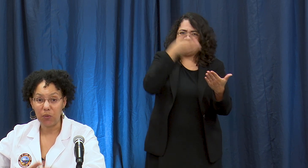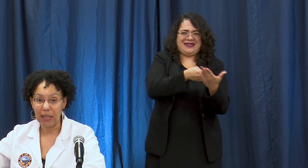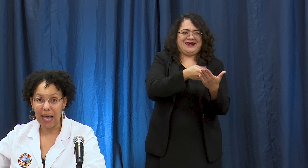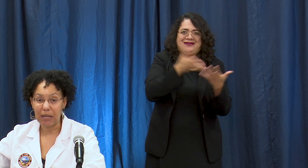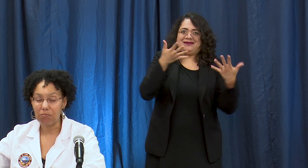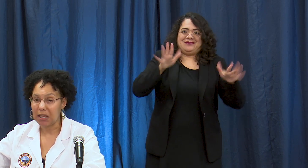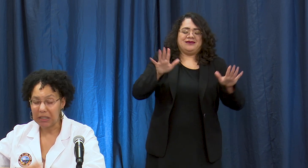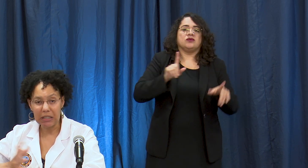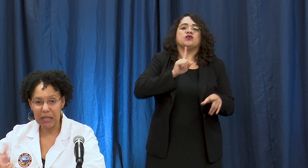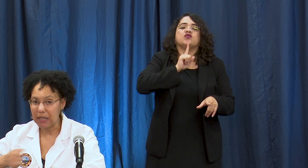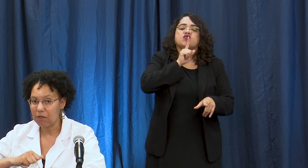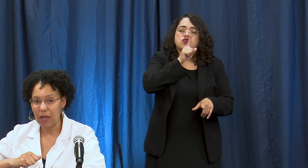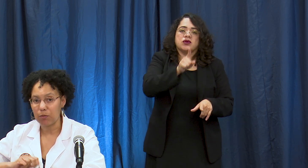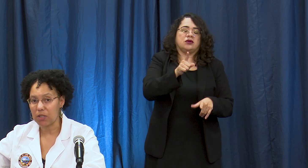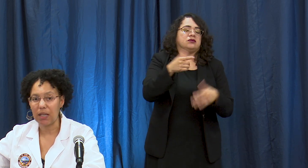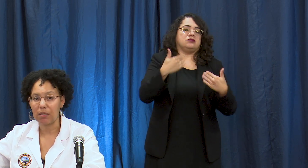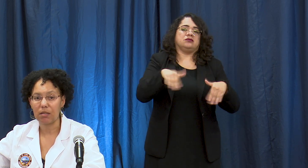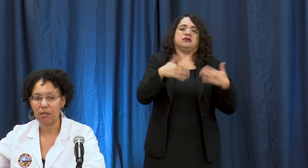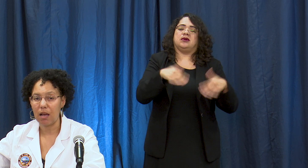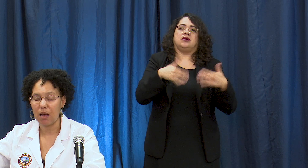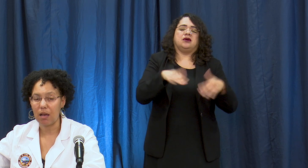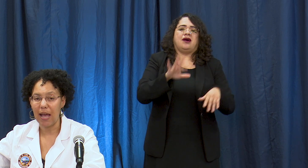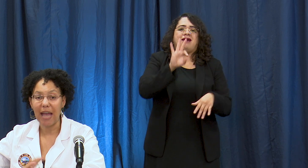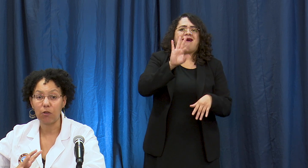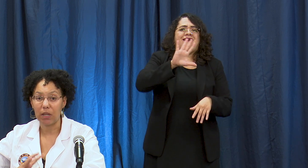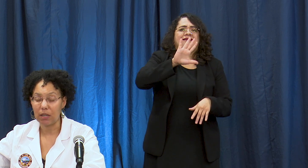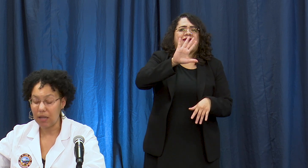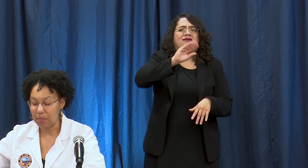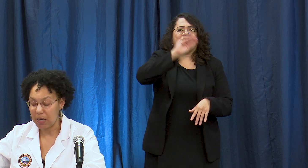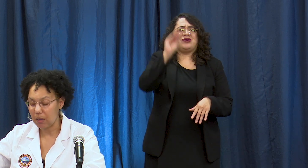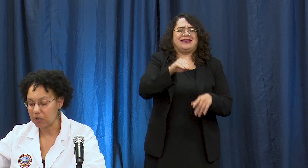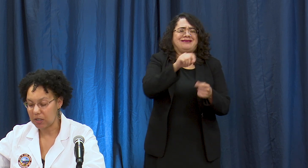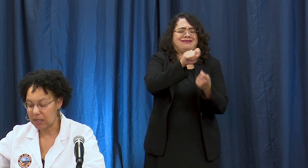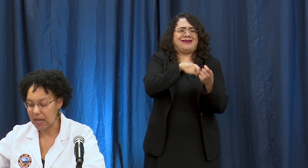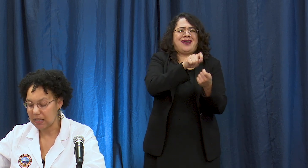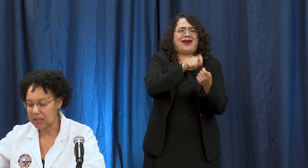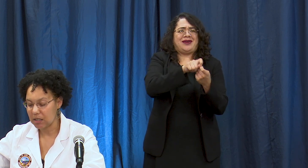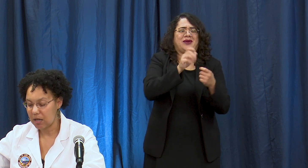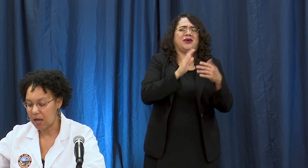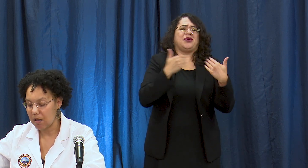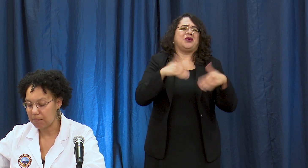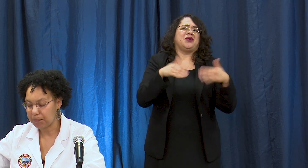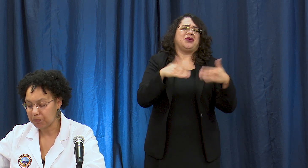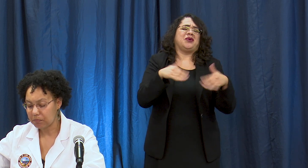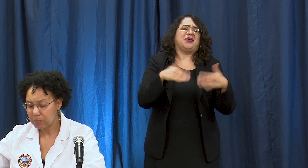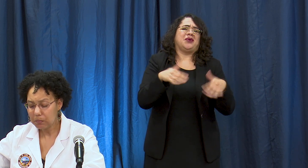good at doing that, at least 95% accurate at being able to detect.